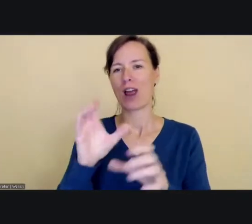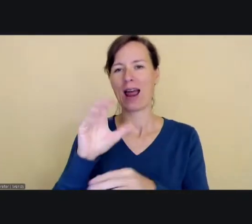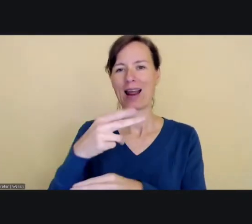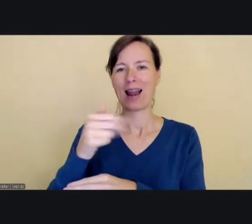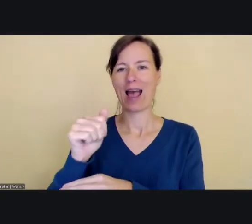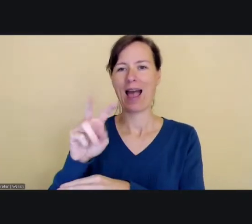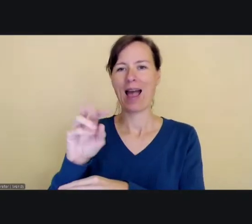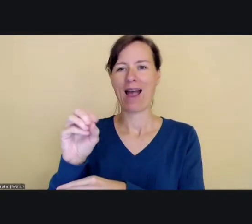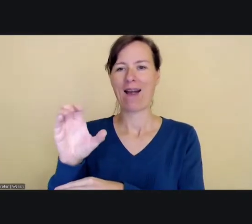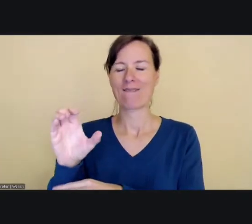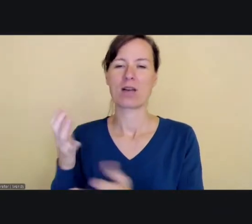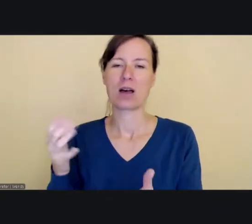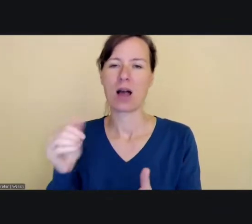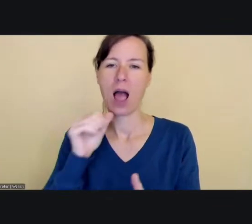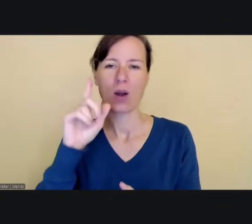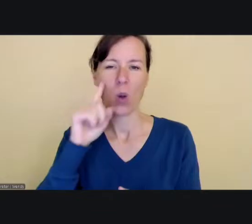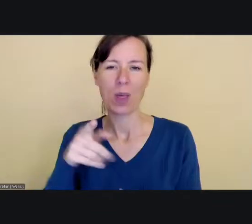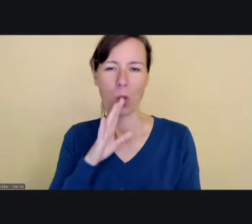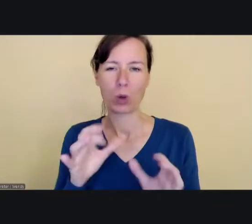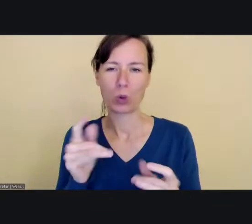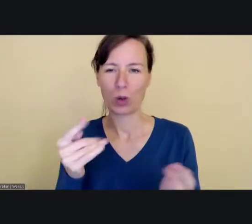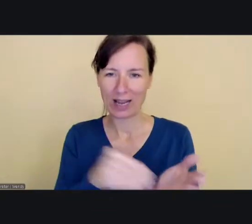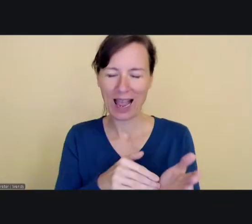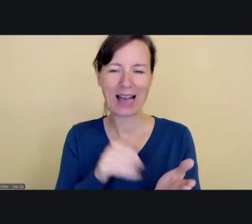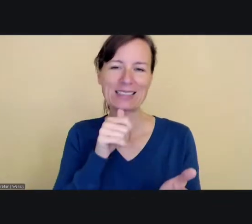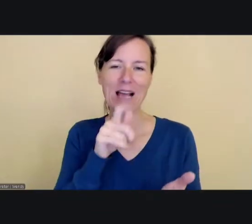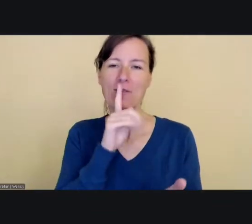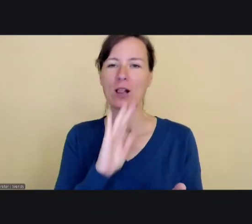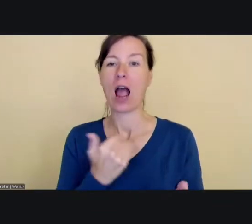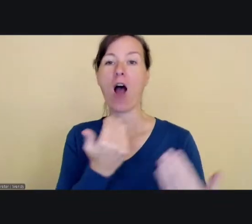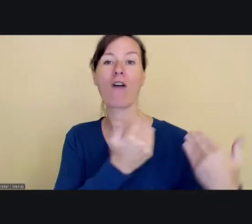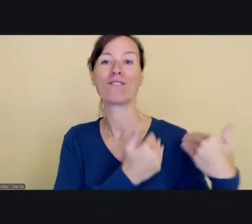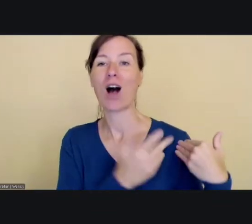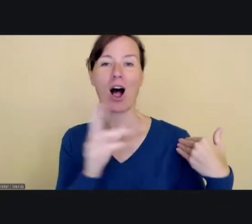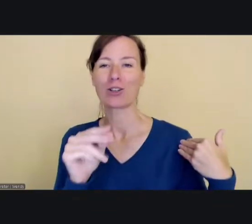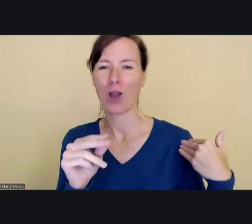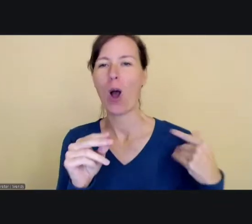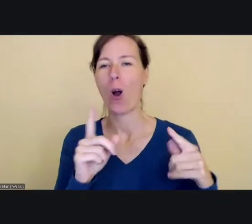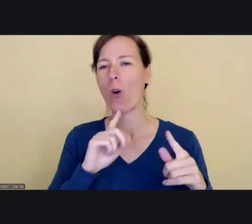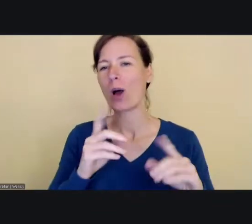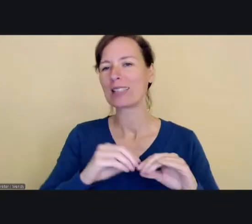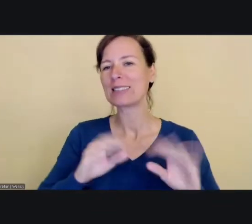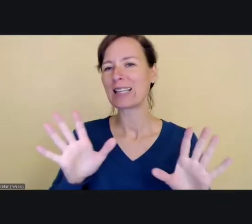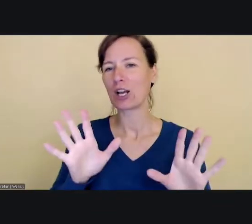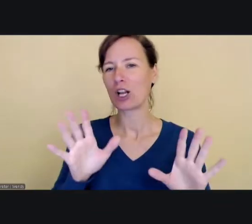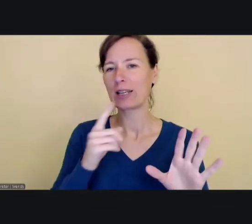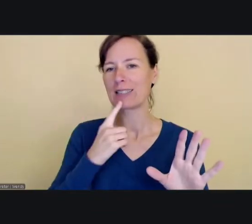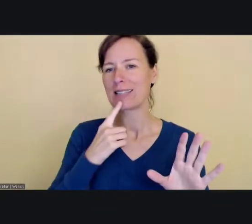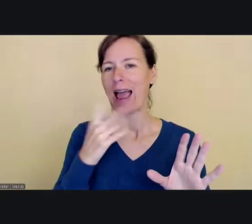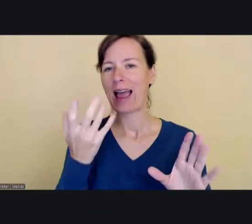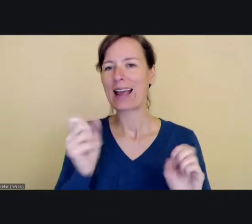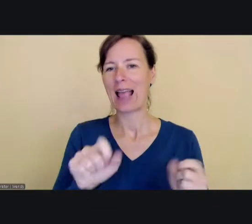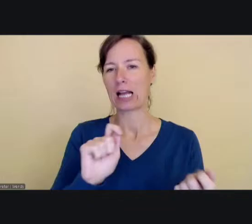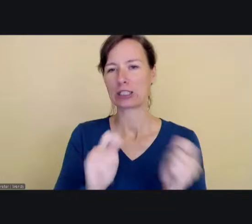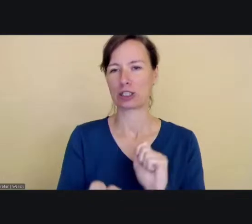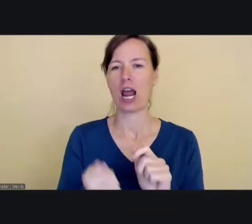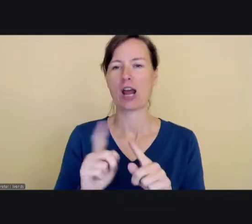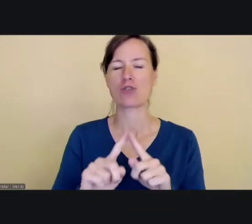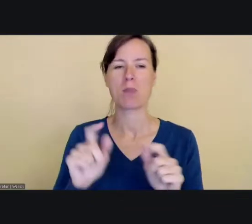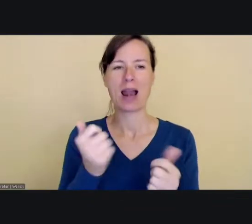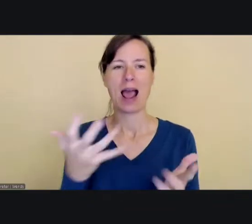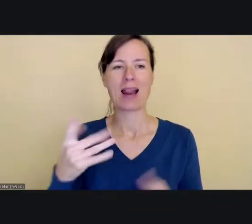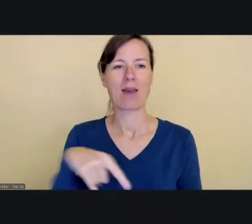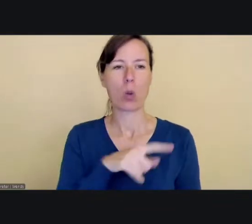that, is our fault per se, because I think it's clearly stated it's subject to change. But anything that we could provide